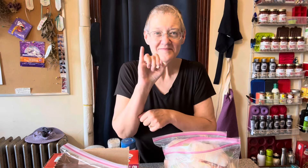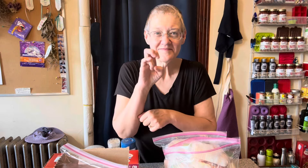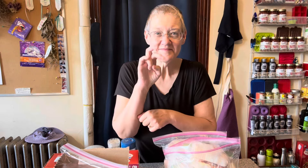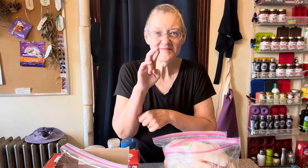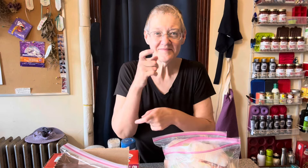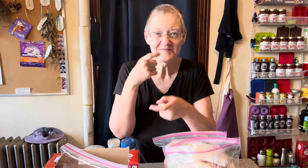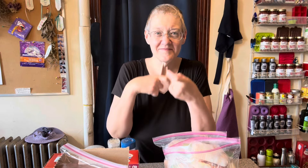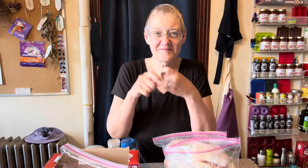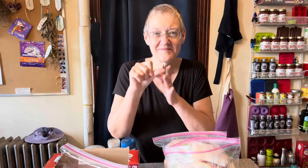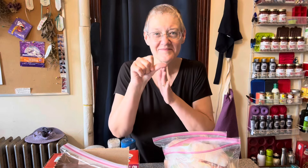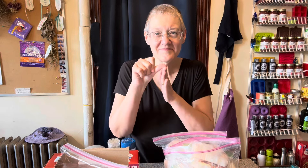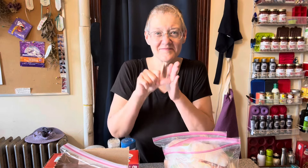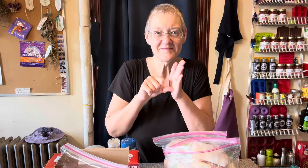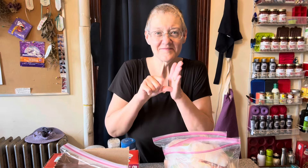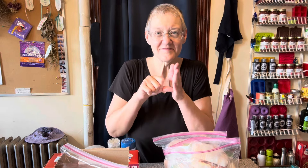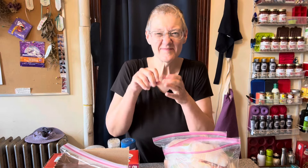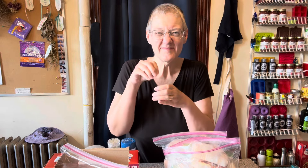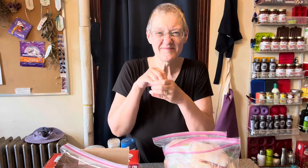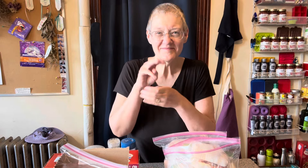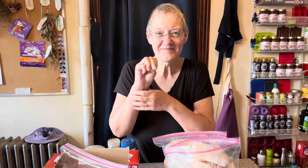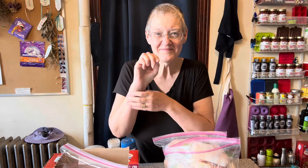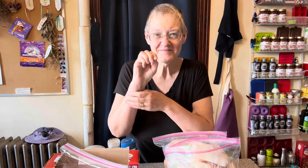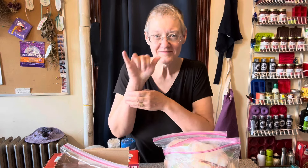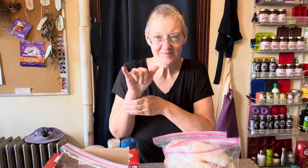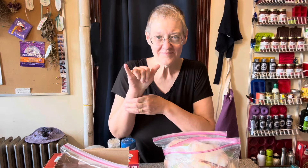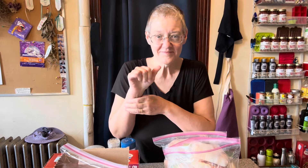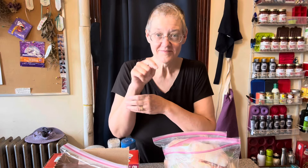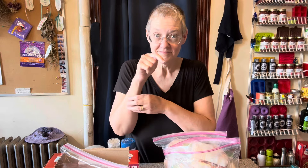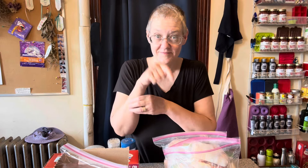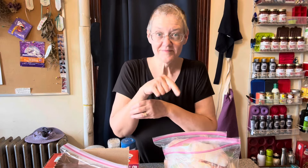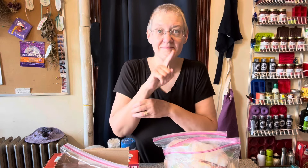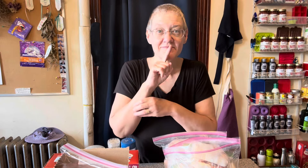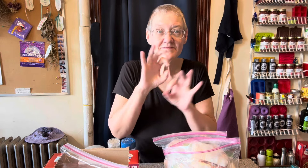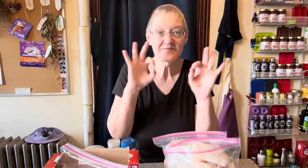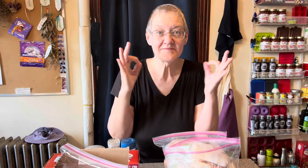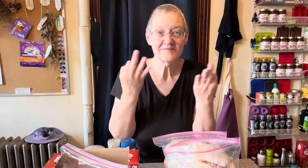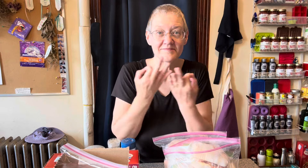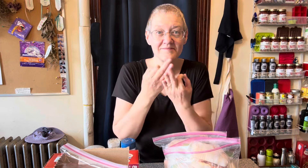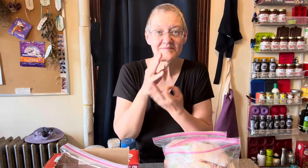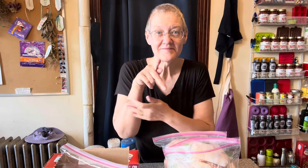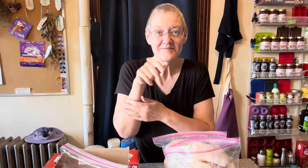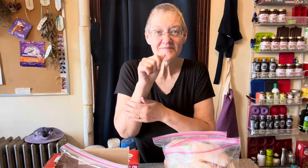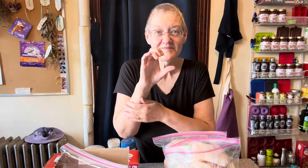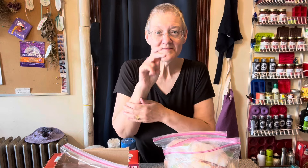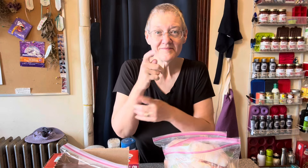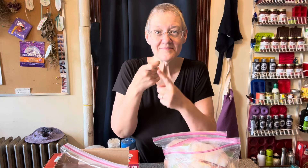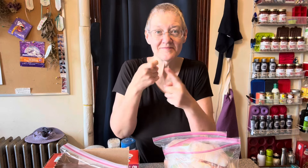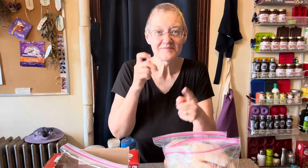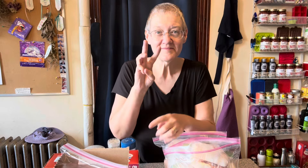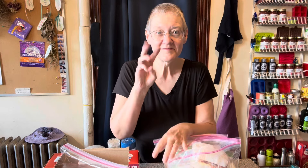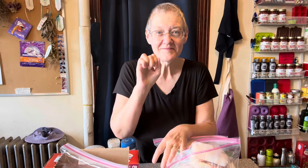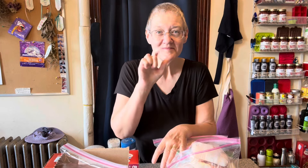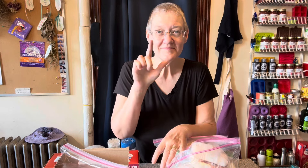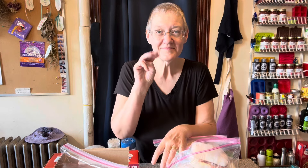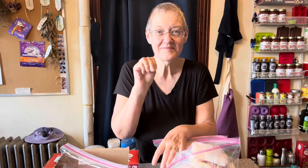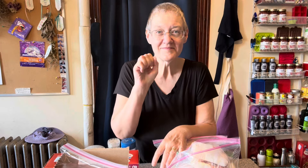We're getting ready for Dale's liver transplant surgery in May. And this family-size pack from